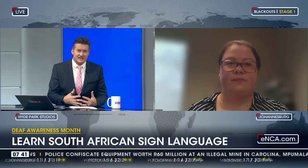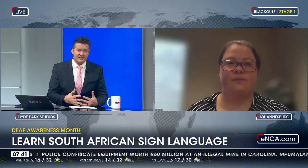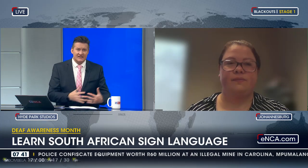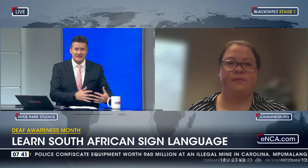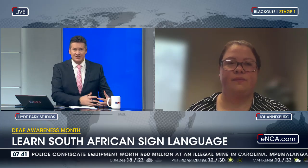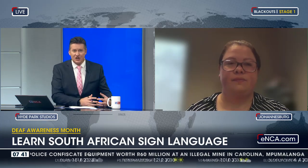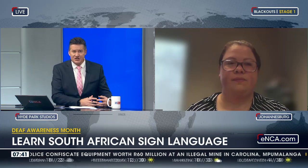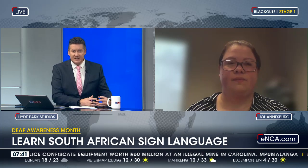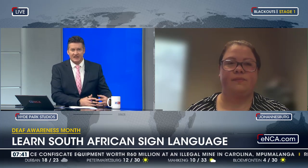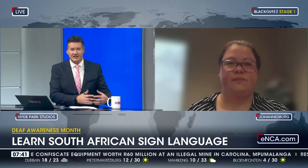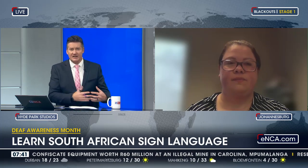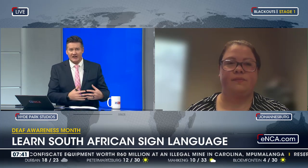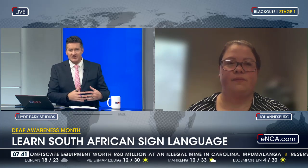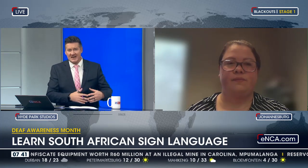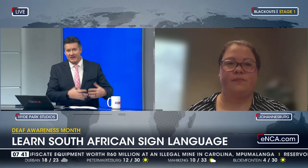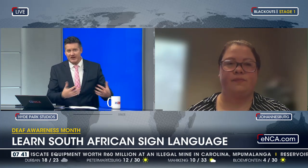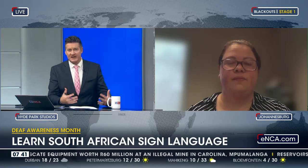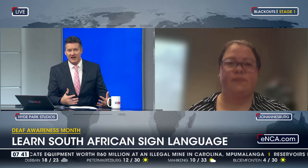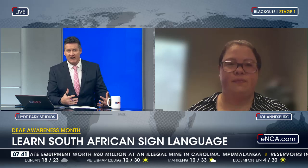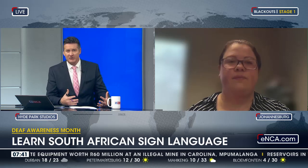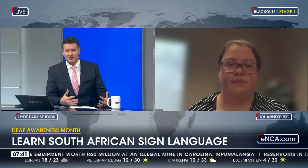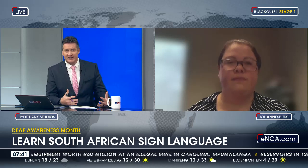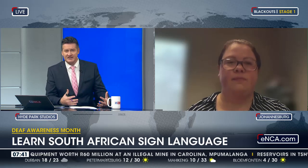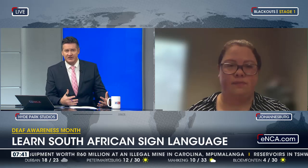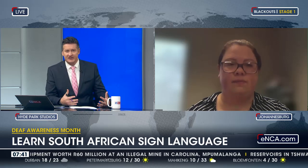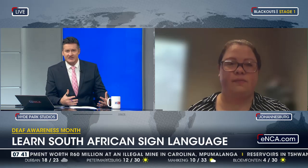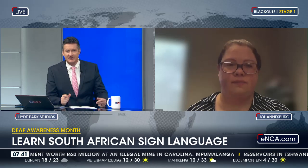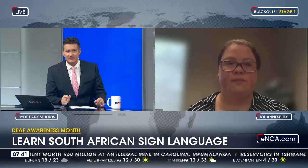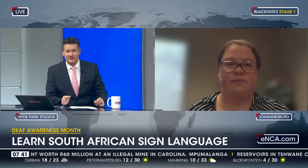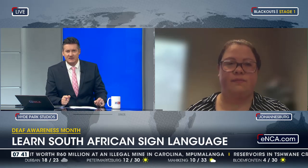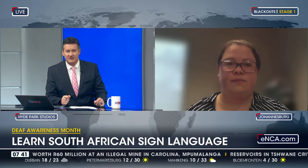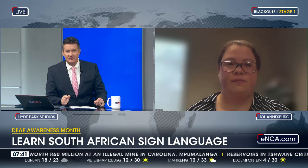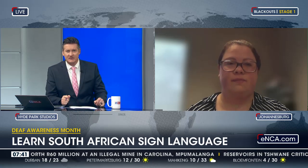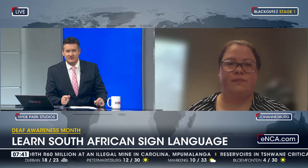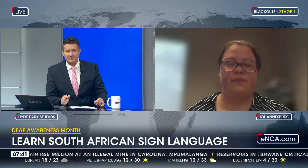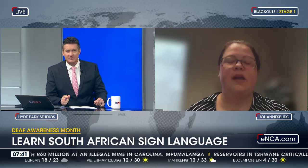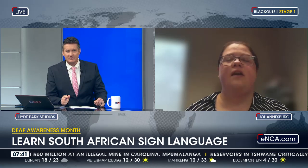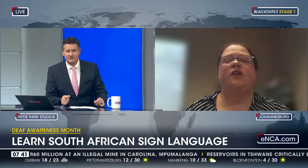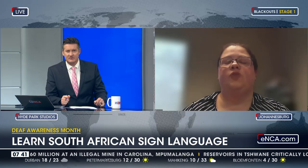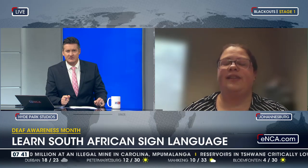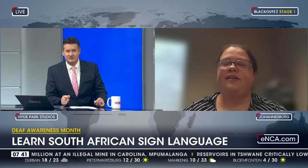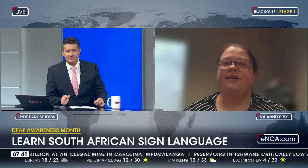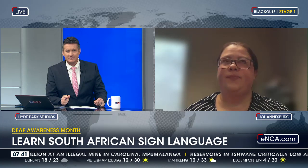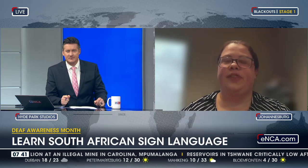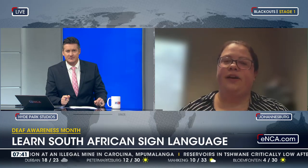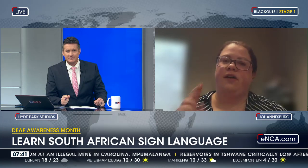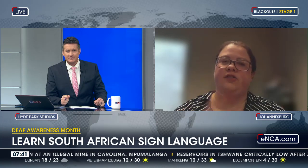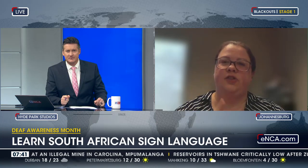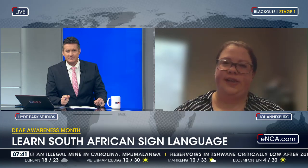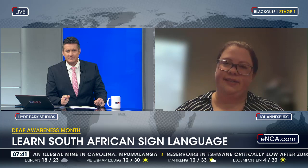society, technologically, just everyday life, how do we try and integrate this now? So I think there are two